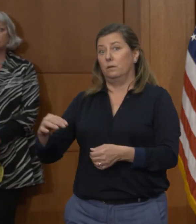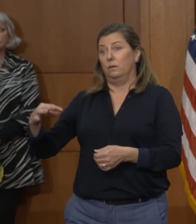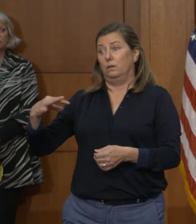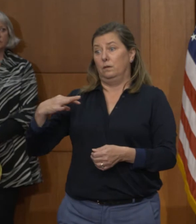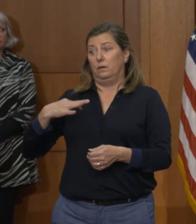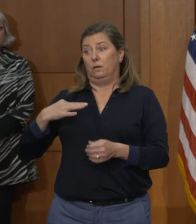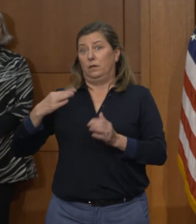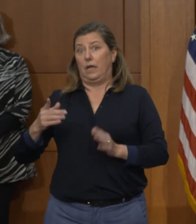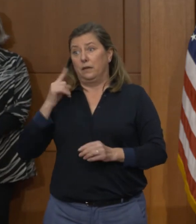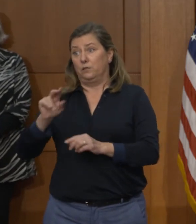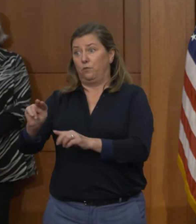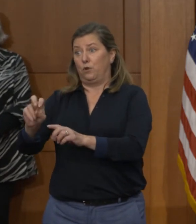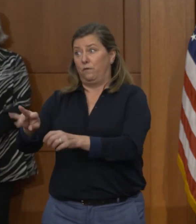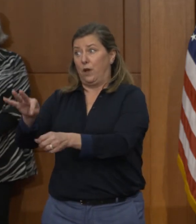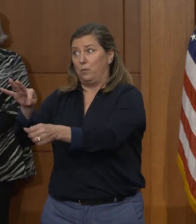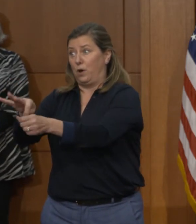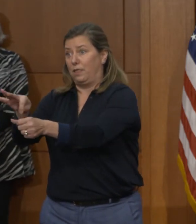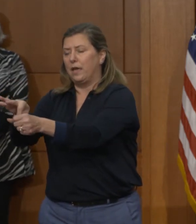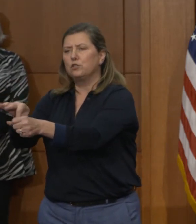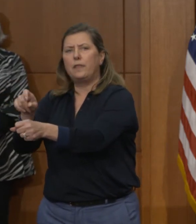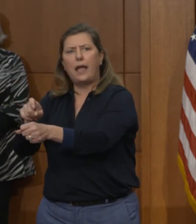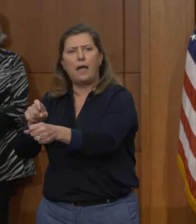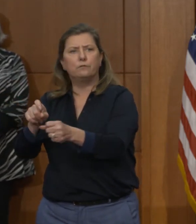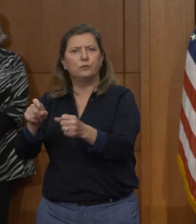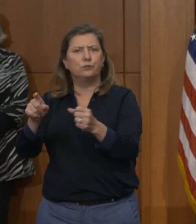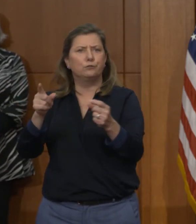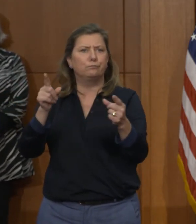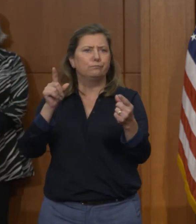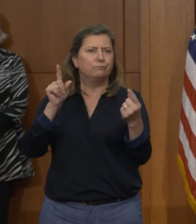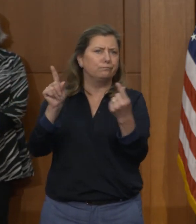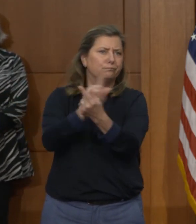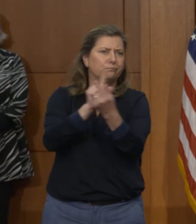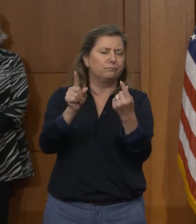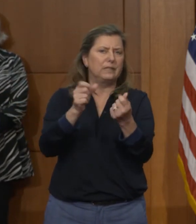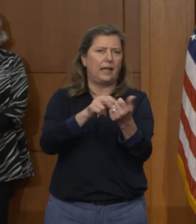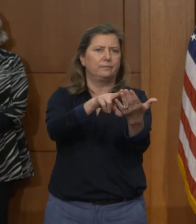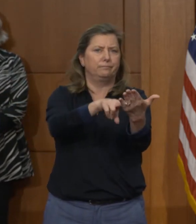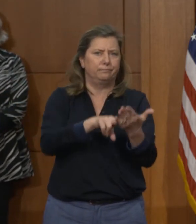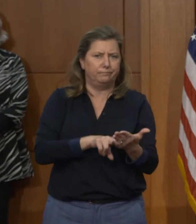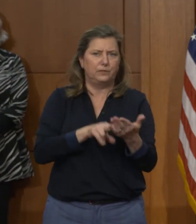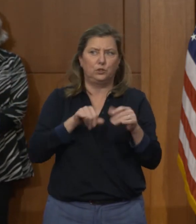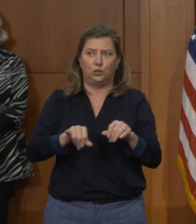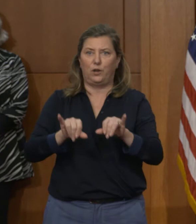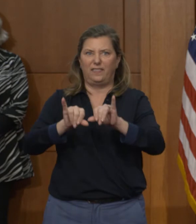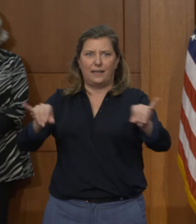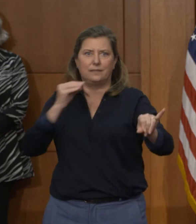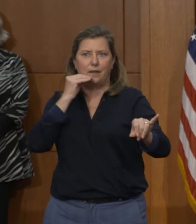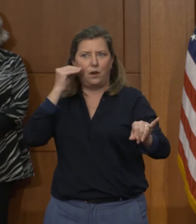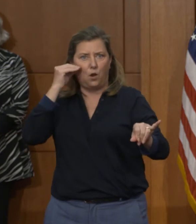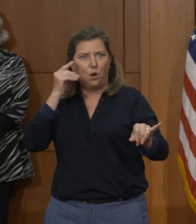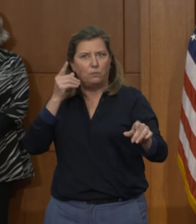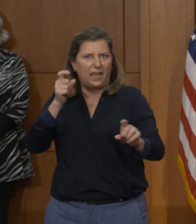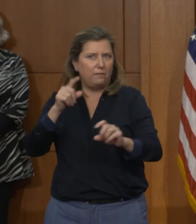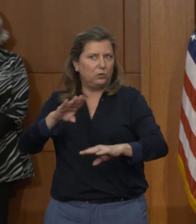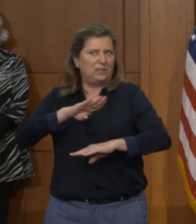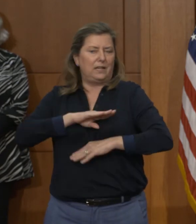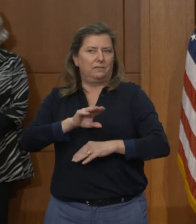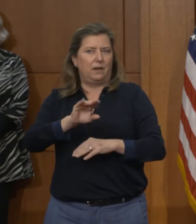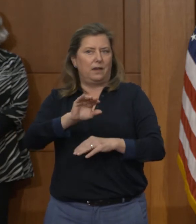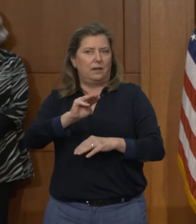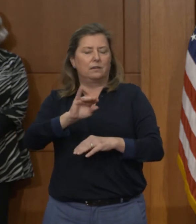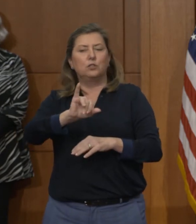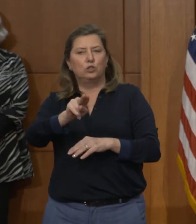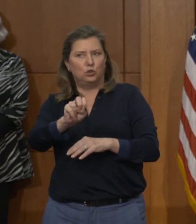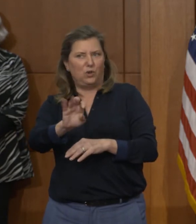out and get voter signatures during the stay-at-home order to meet that May 9th deadline, June 9th